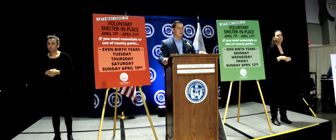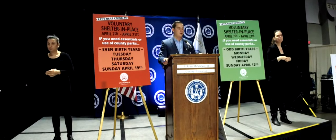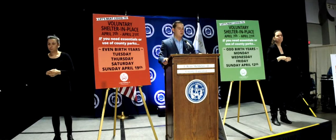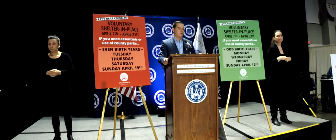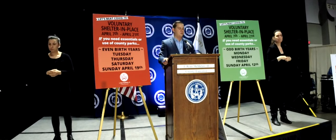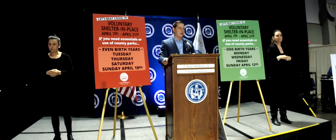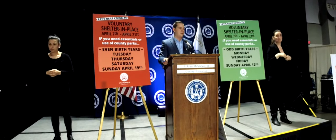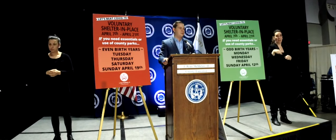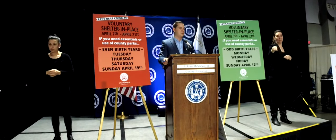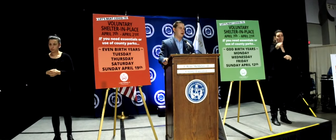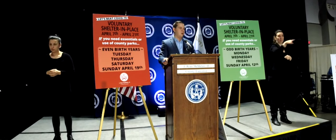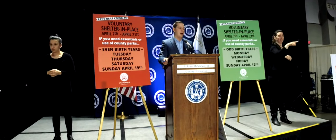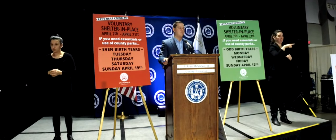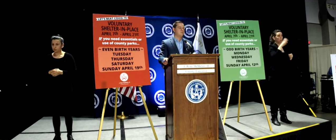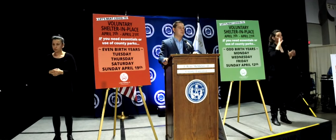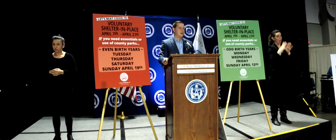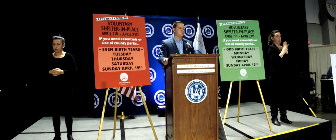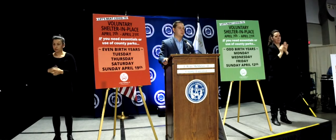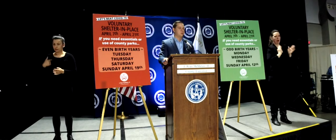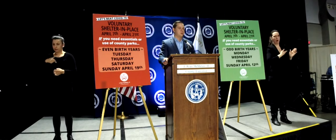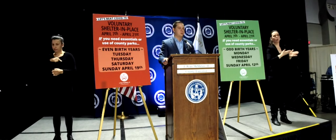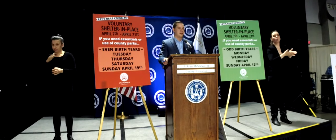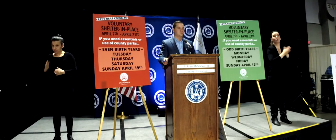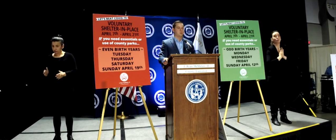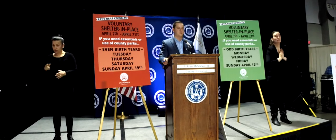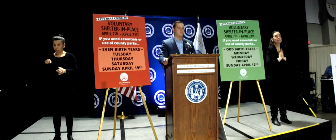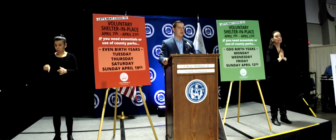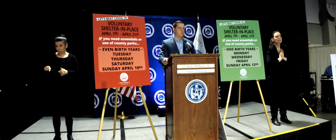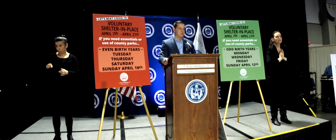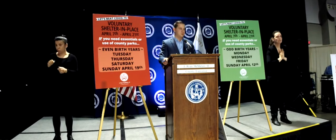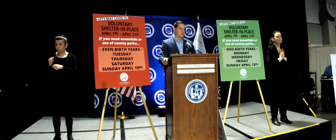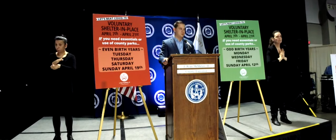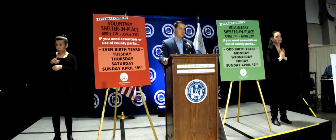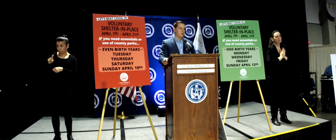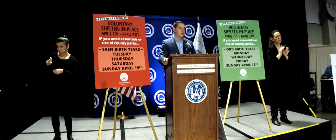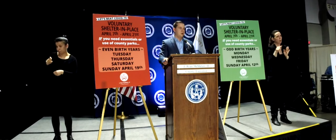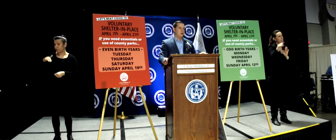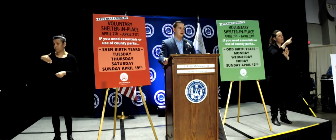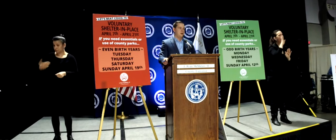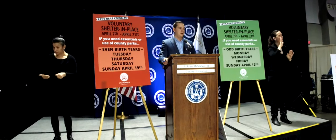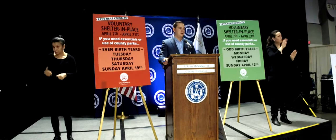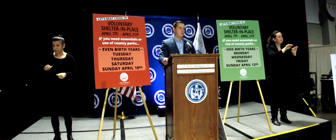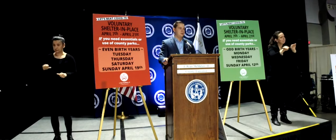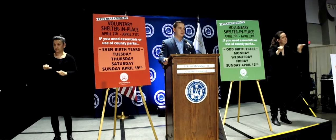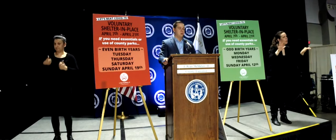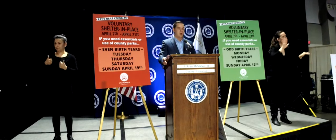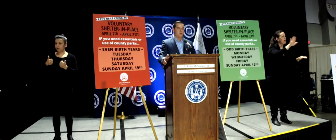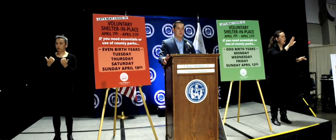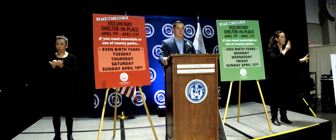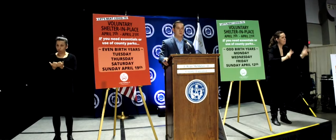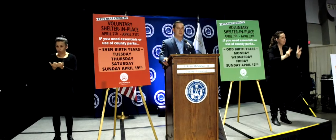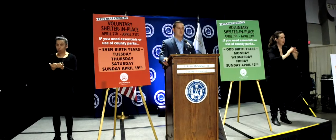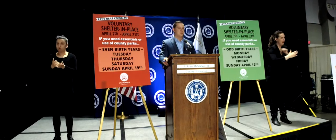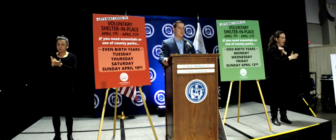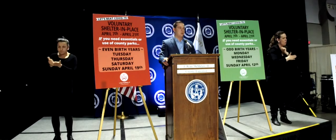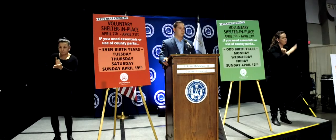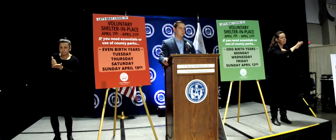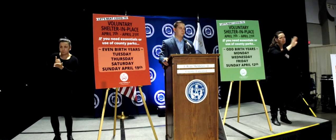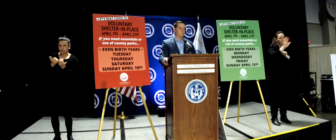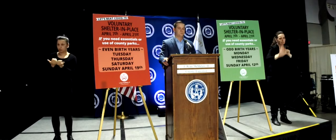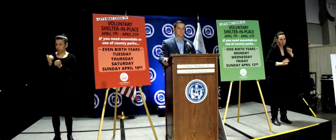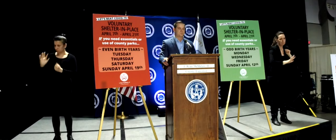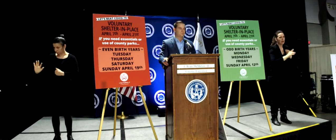here and really flatten this thing out. I'm desperate to get back to business, and this is how we need everybody's